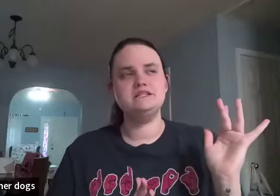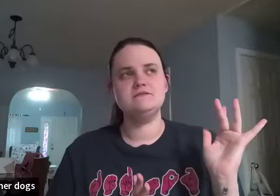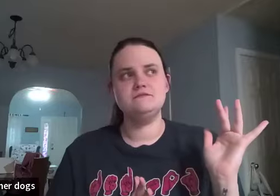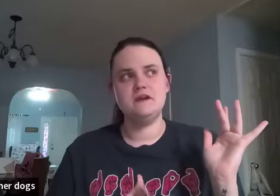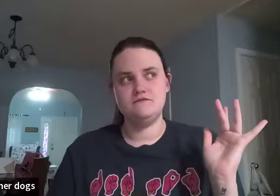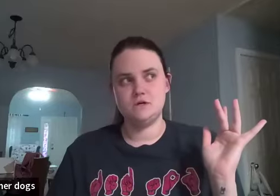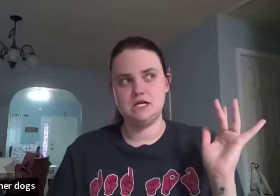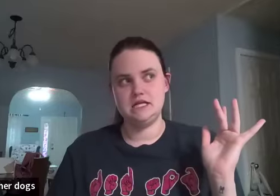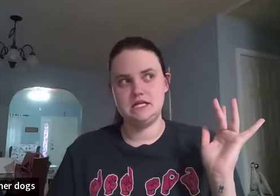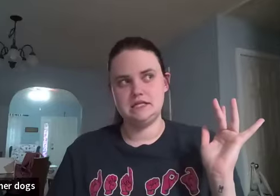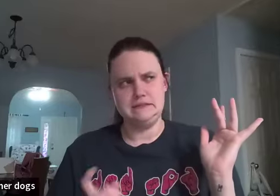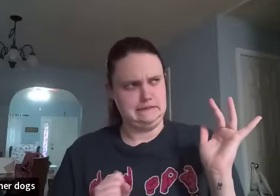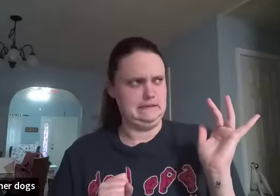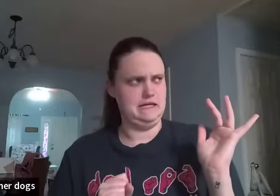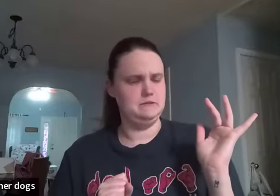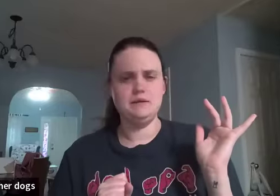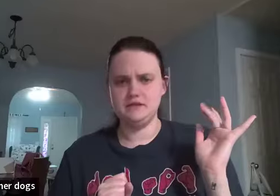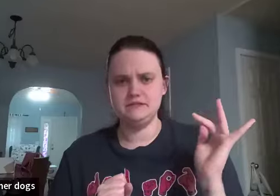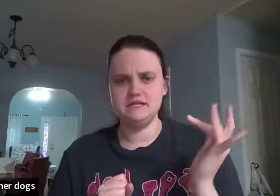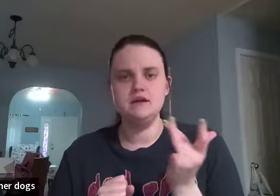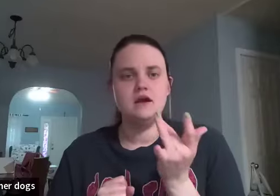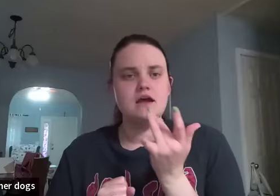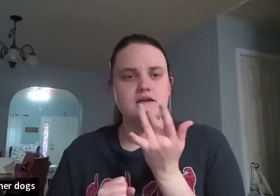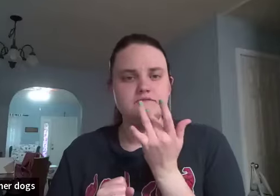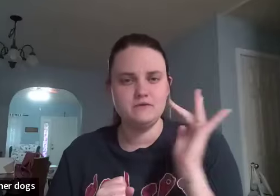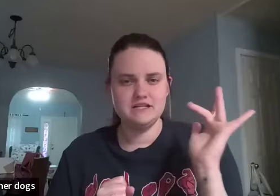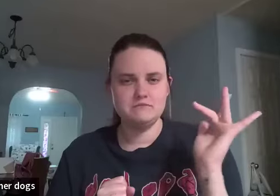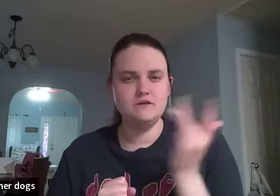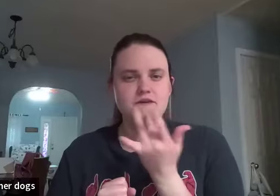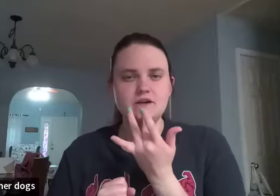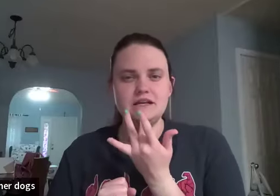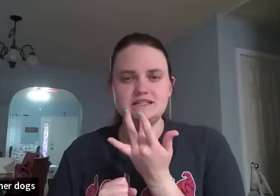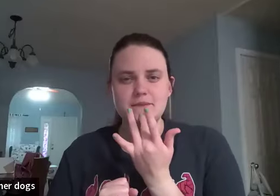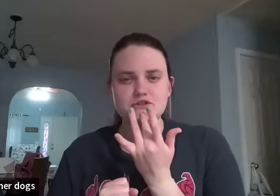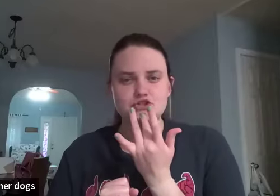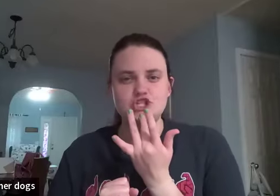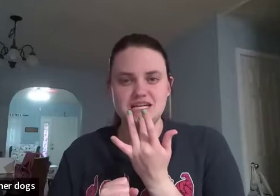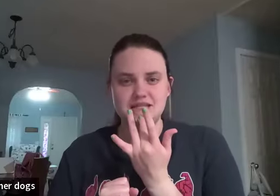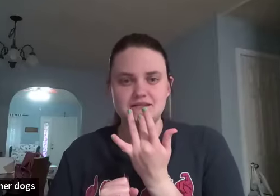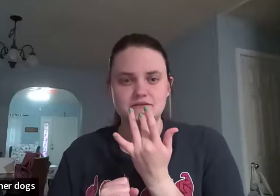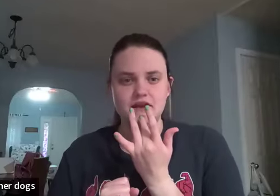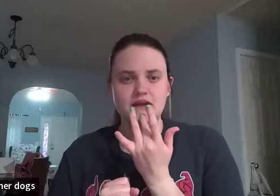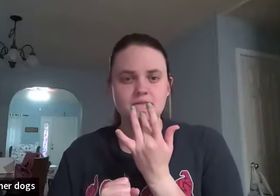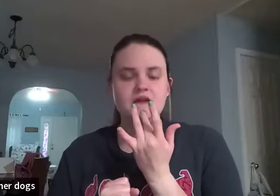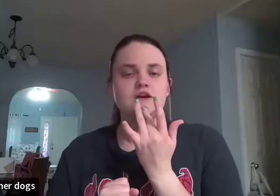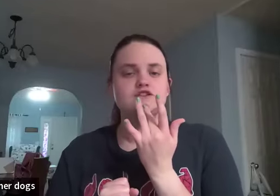did favorite last week, I believe we did. And favorite is your middle finger and it taps your chin. Okay.